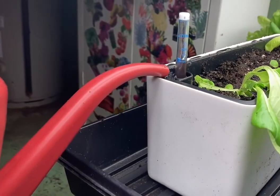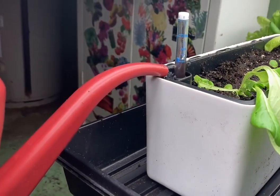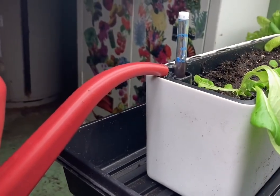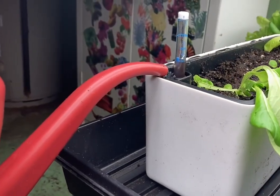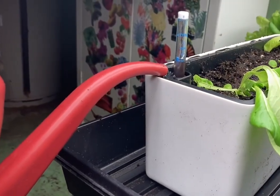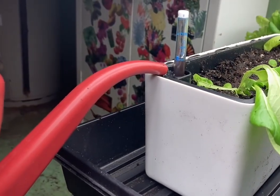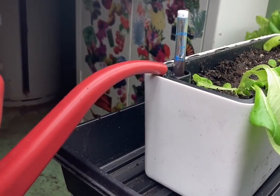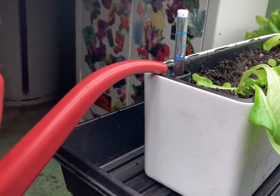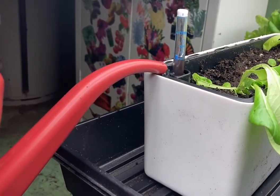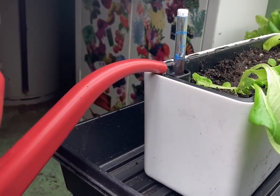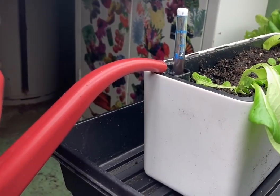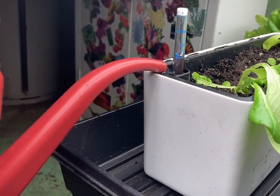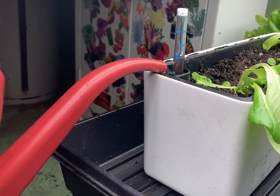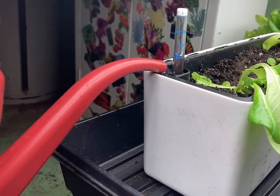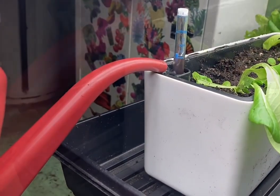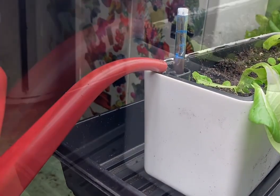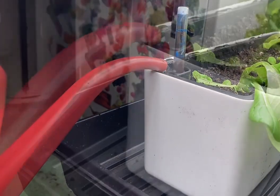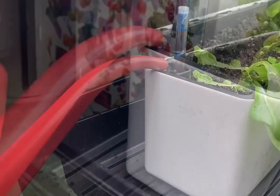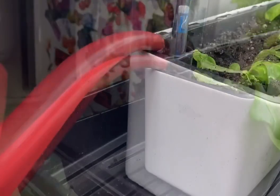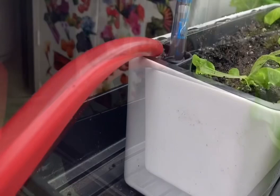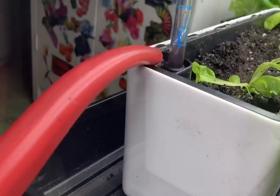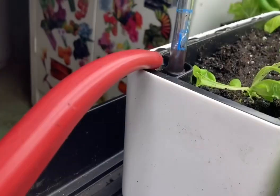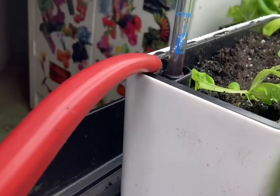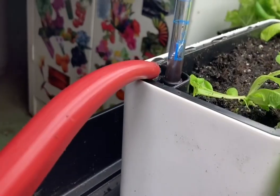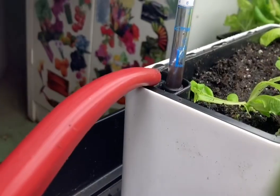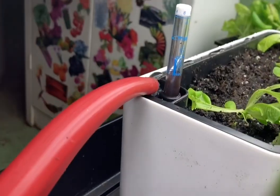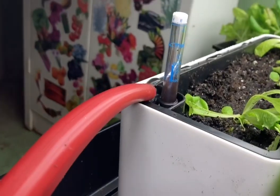And the top is the max recommended.